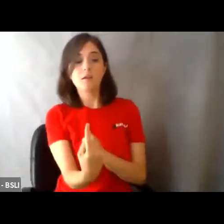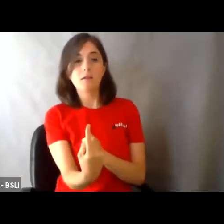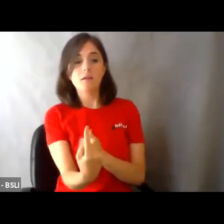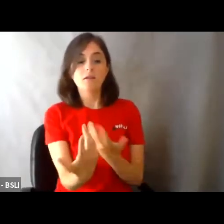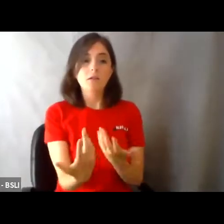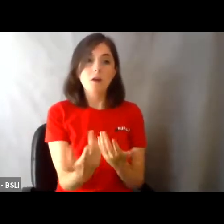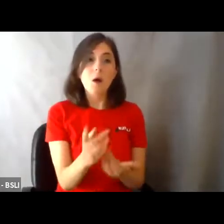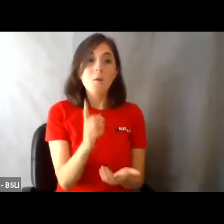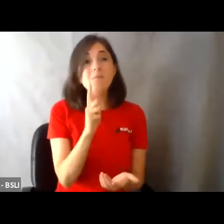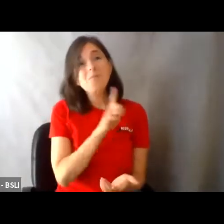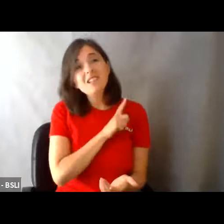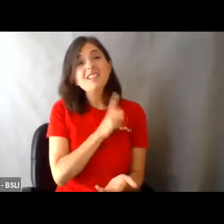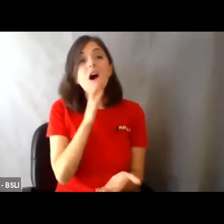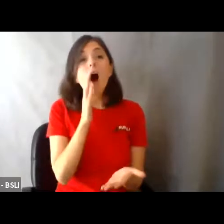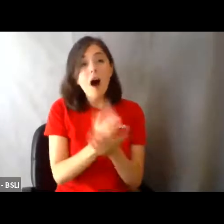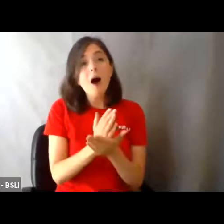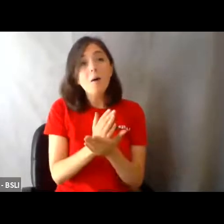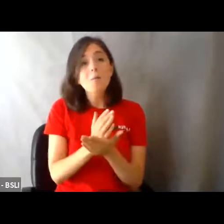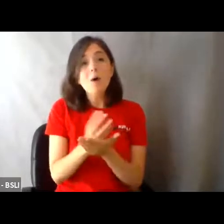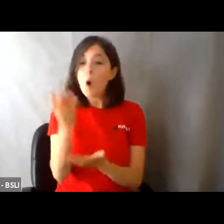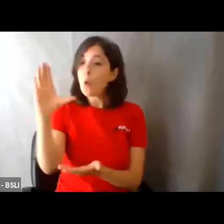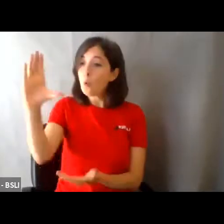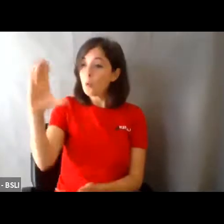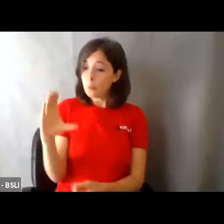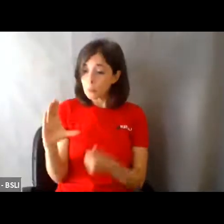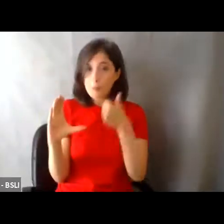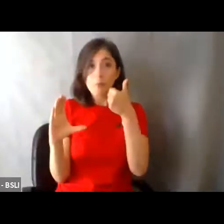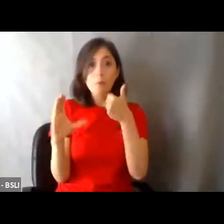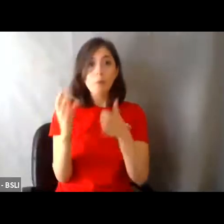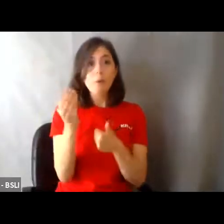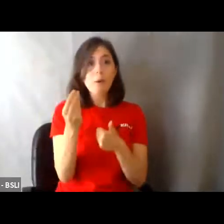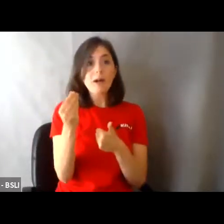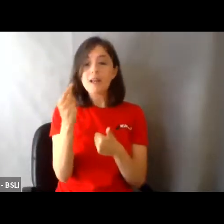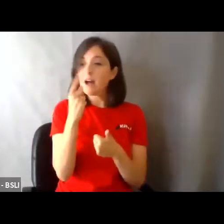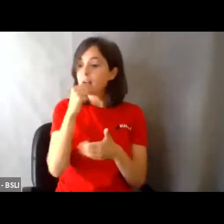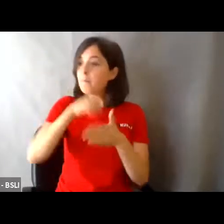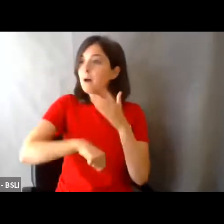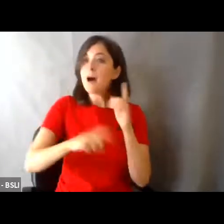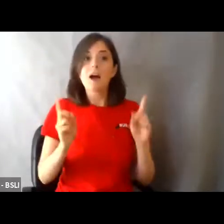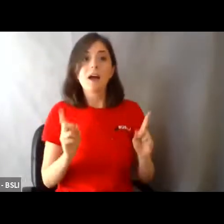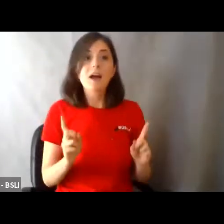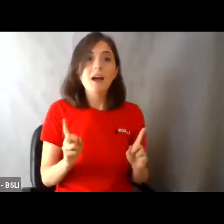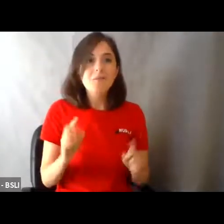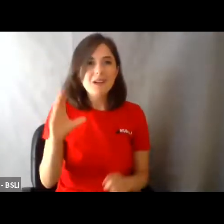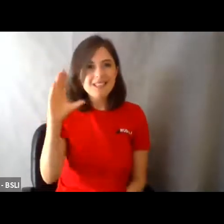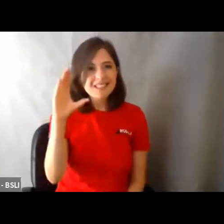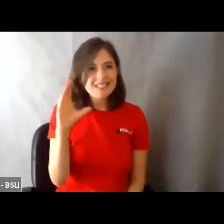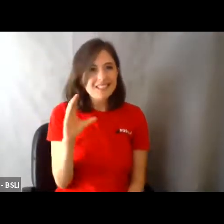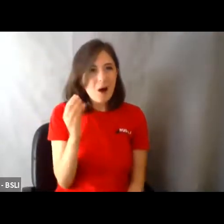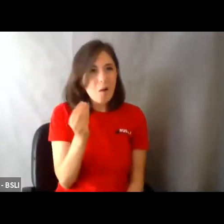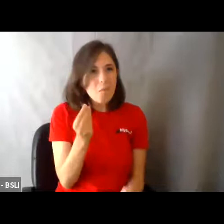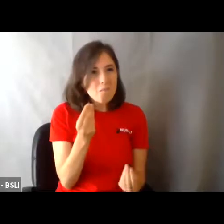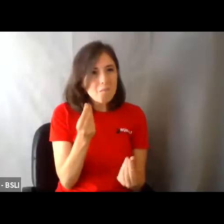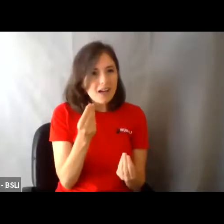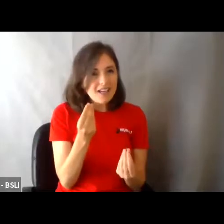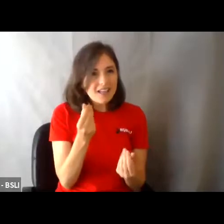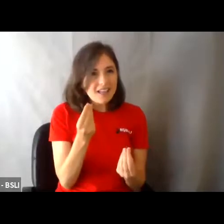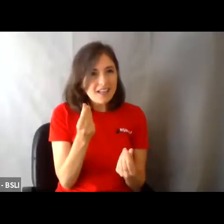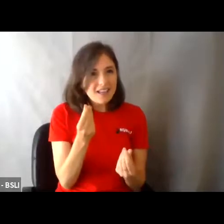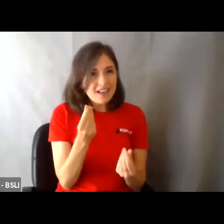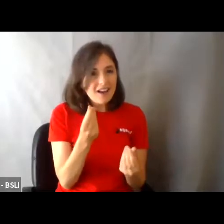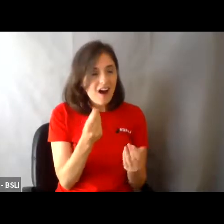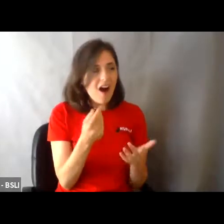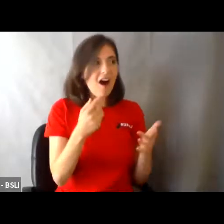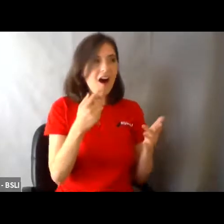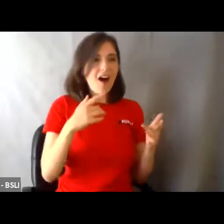yes, everyone gets this pot of money that they can use to buy whatever they want, but it is still a pot of money. And the things that you need to survive are